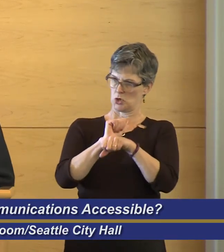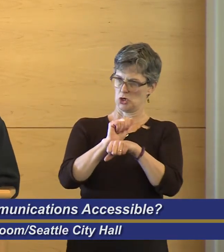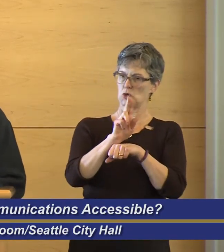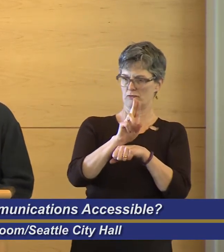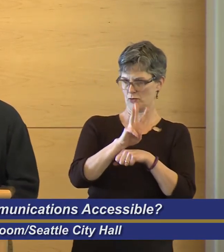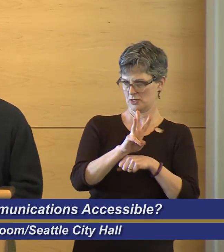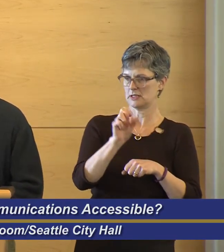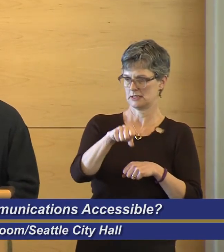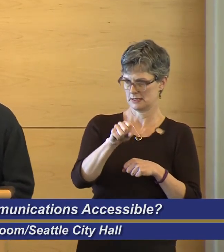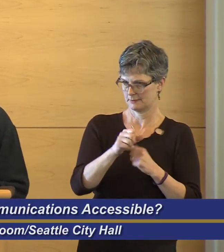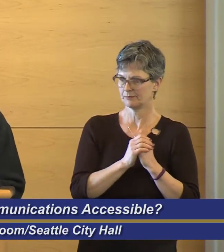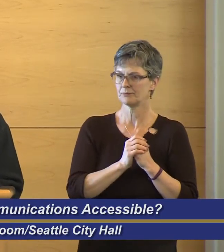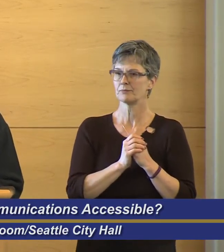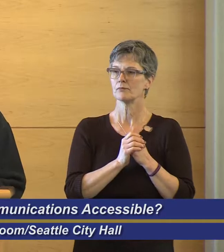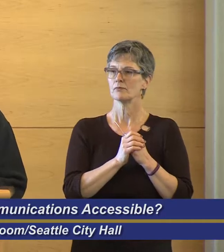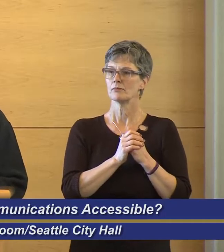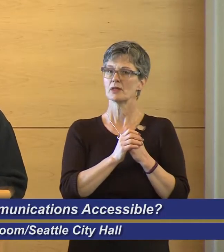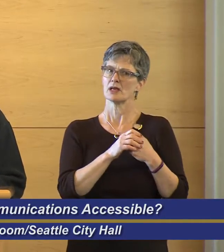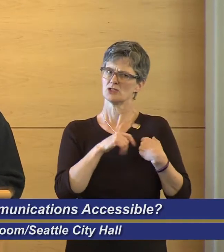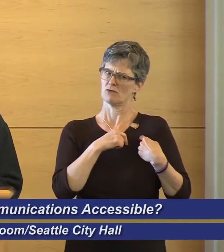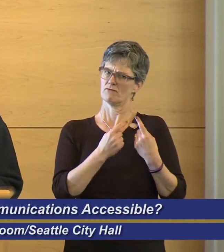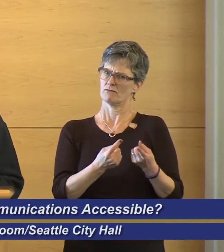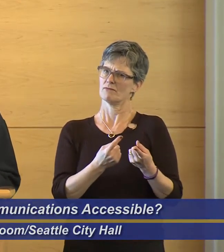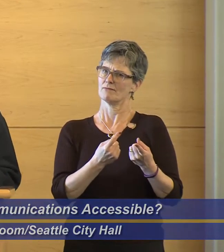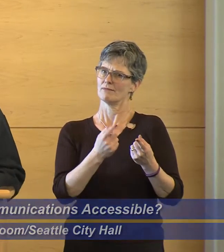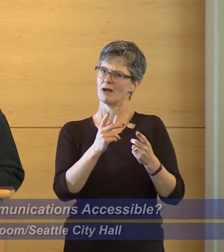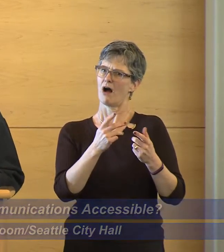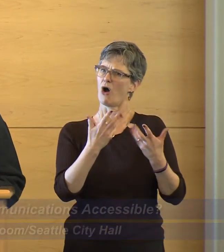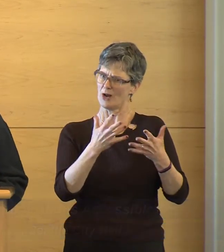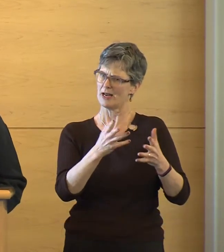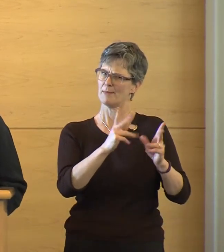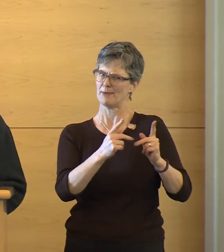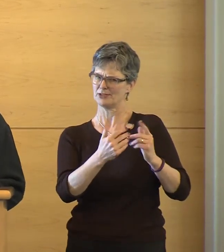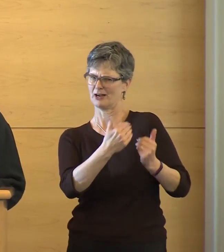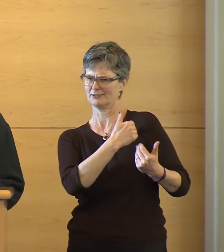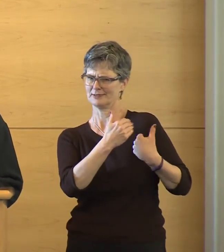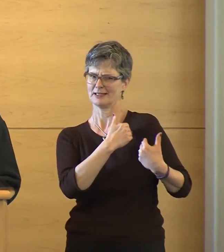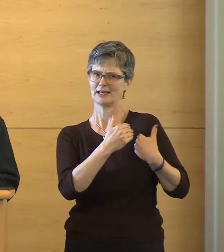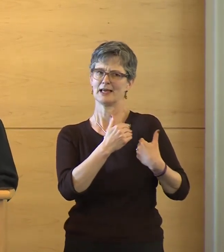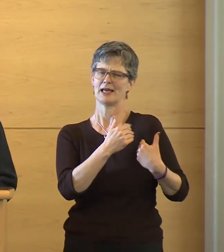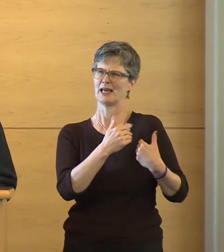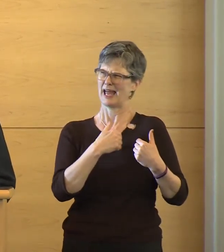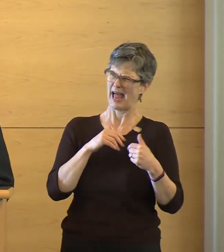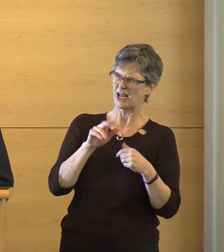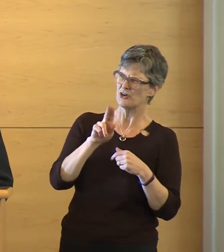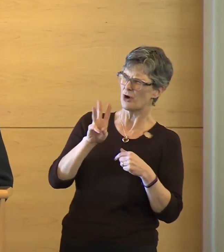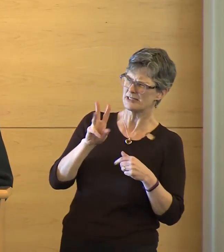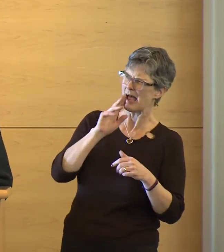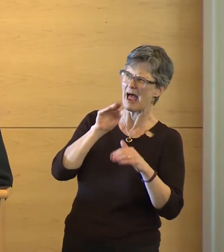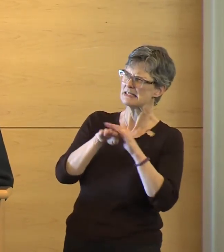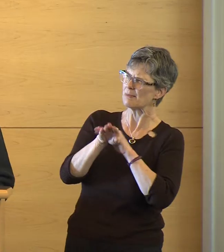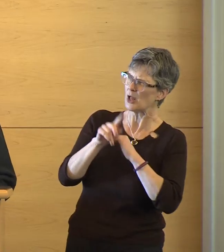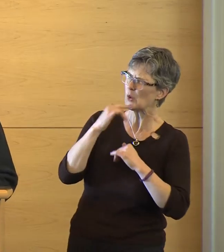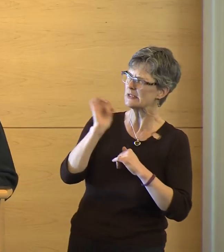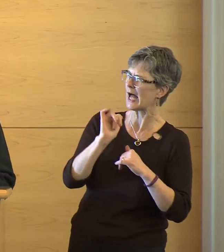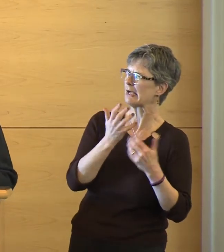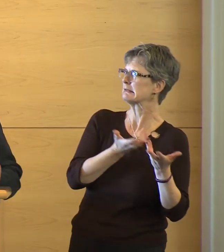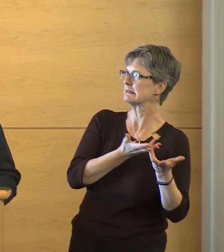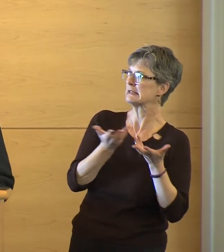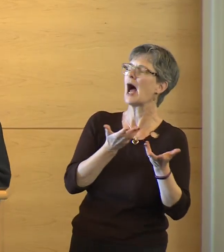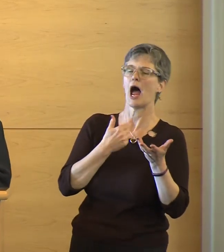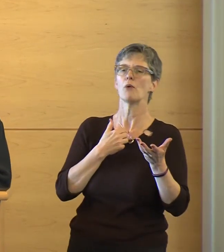every presentation would be to a crowd like this. So thank you. Appreciate you coming out today.